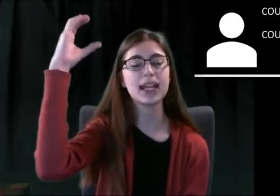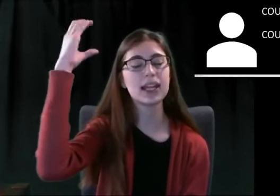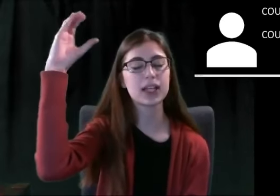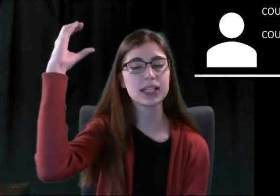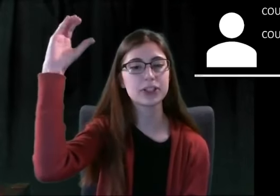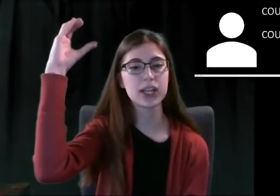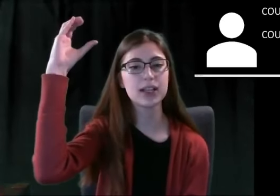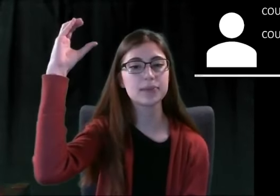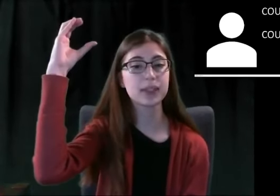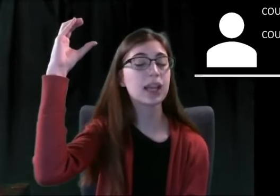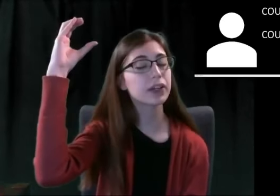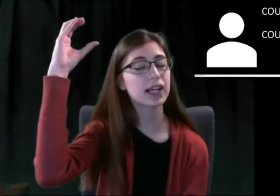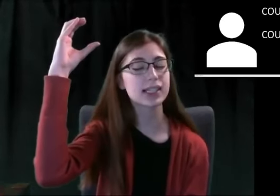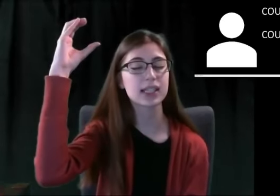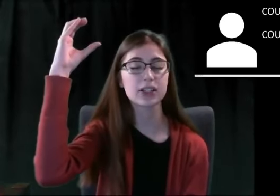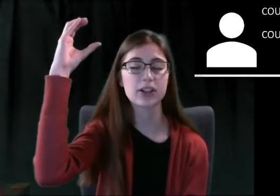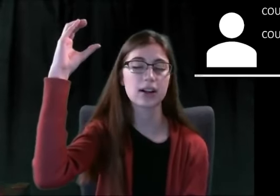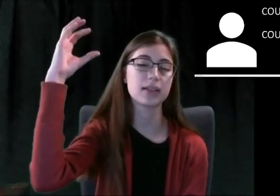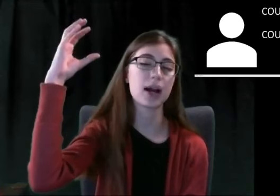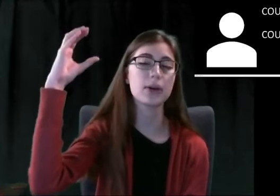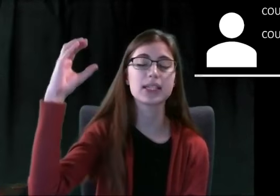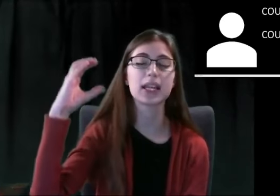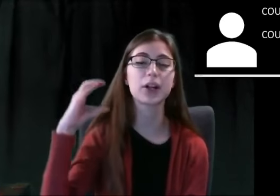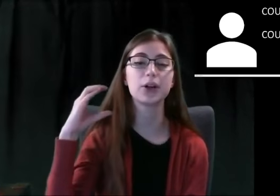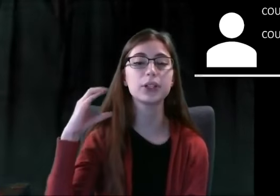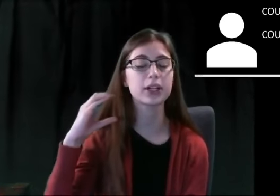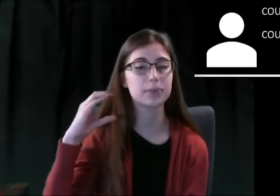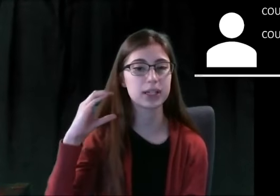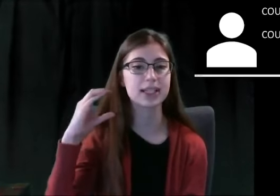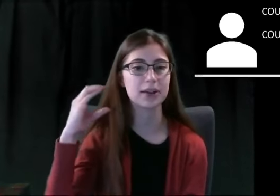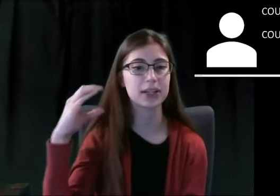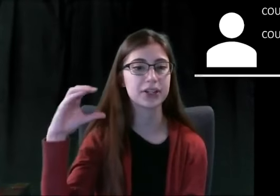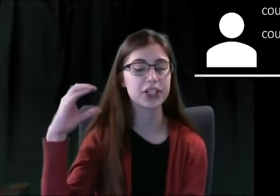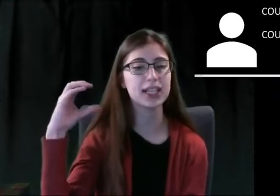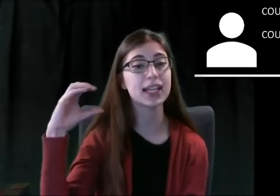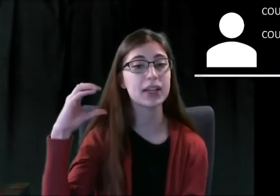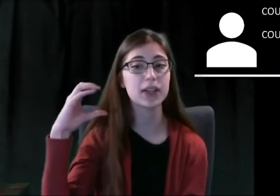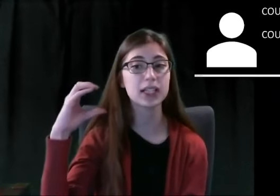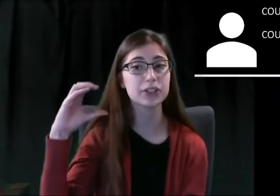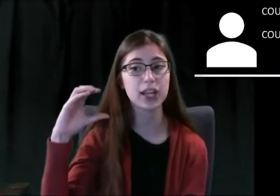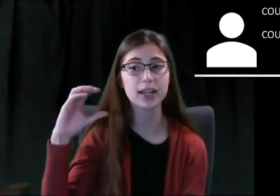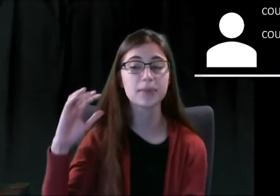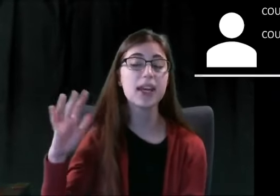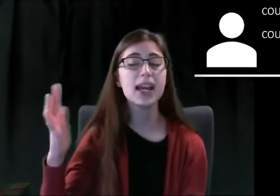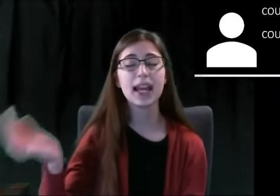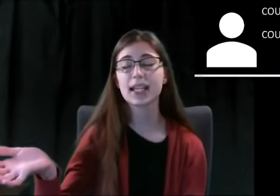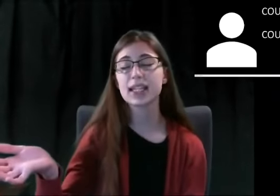a little shake. If your cousin that you're talking about is a girl, you're going to put it down near your chin and give it a little shake. And if you're